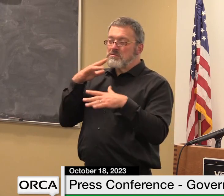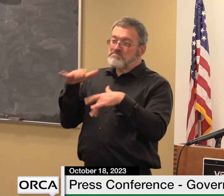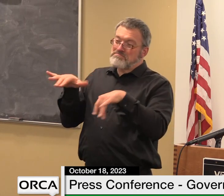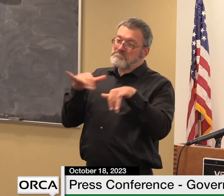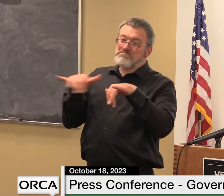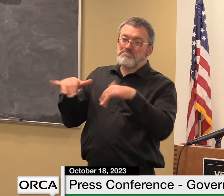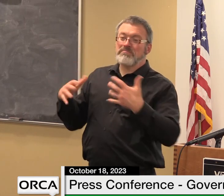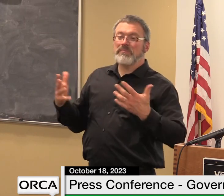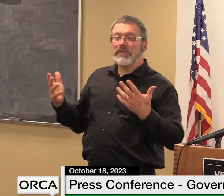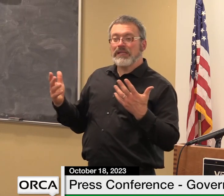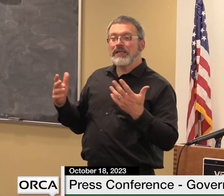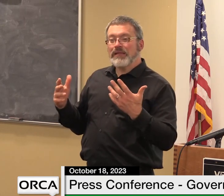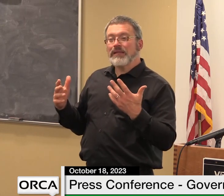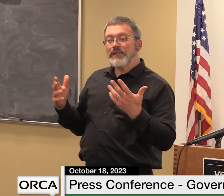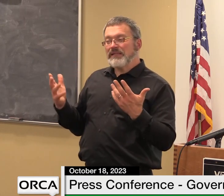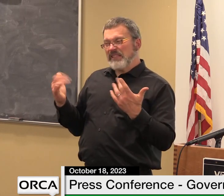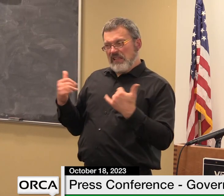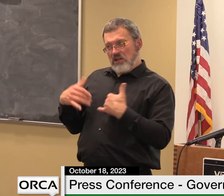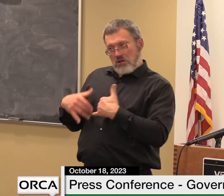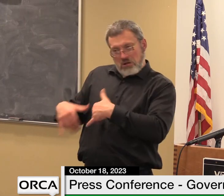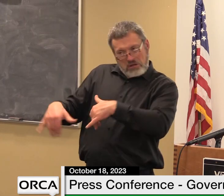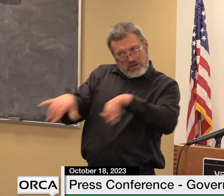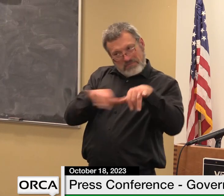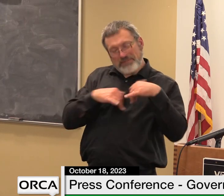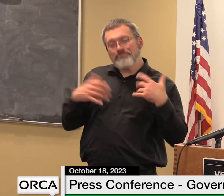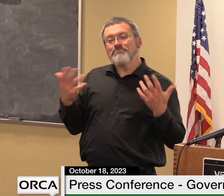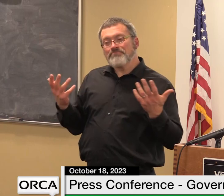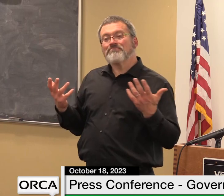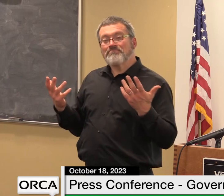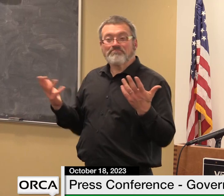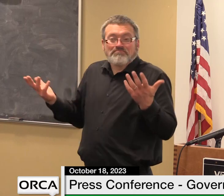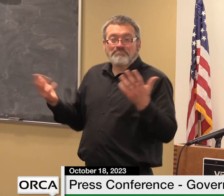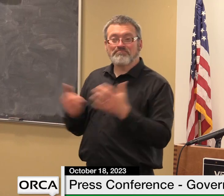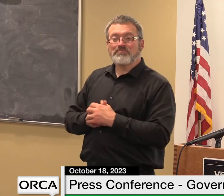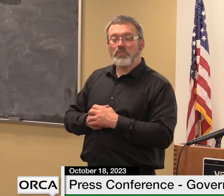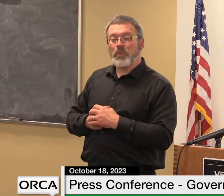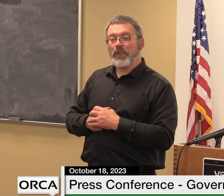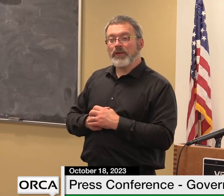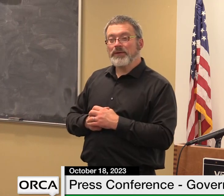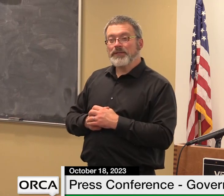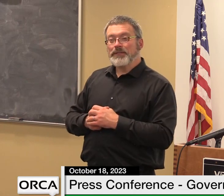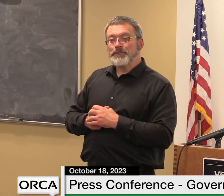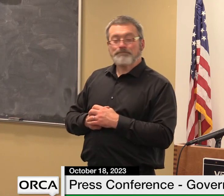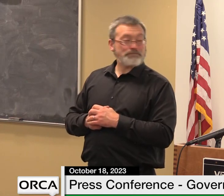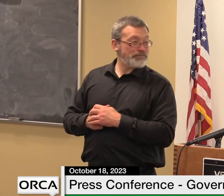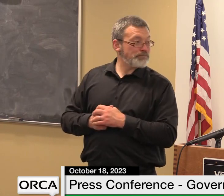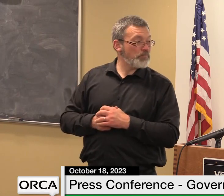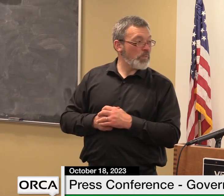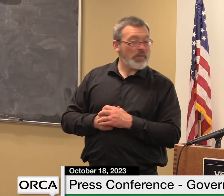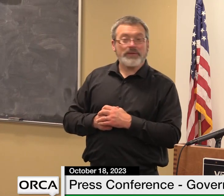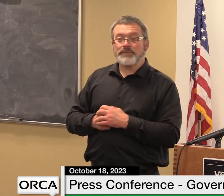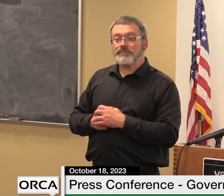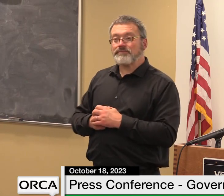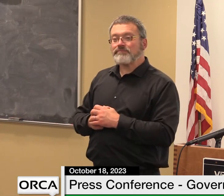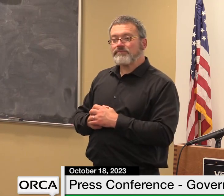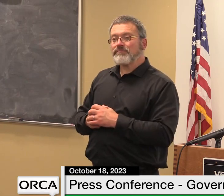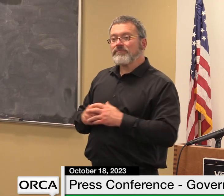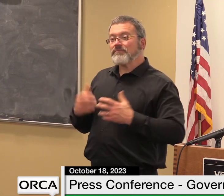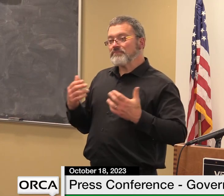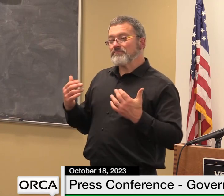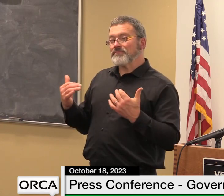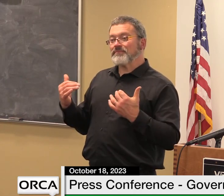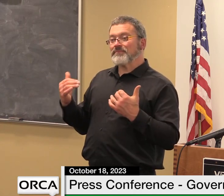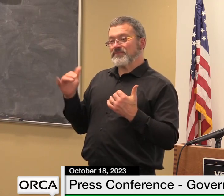more of a common, I guess, in some respects, has more in common with the flu than it did